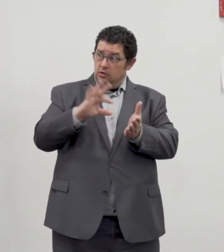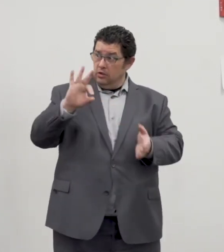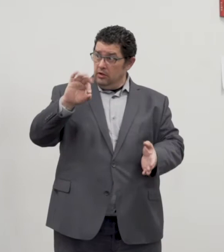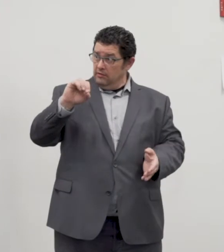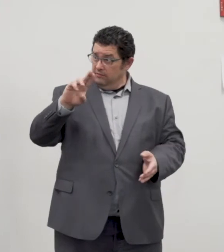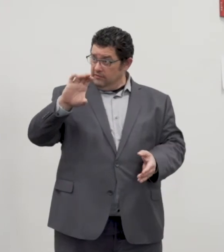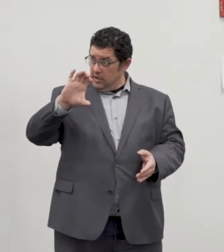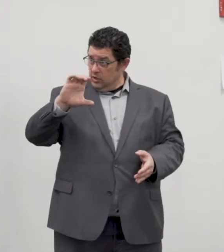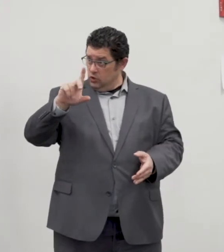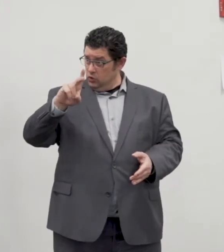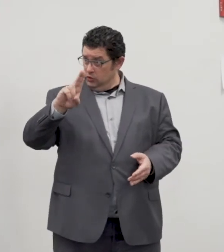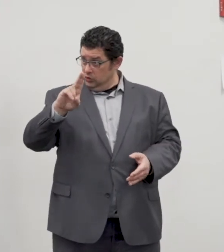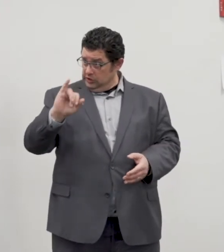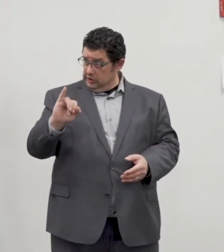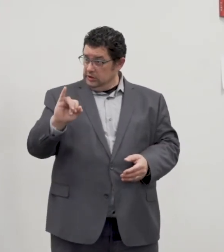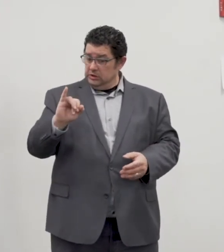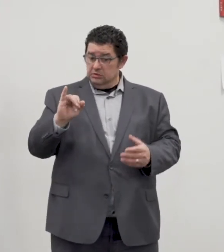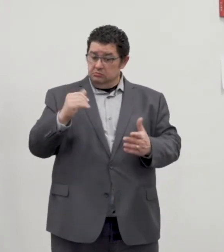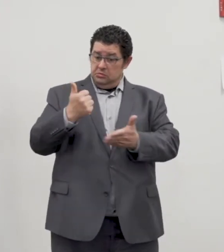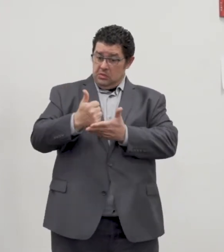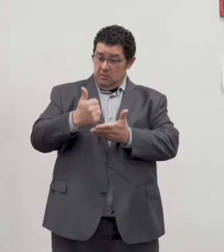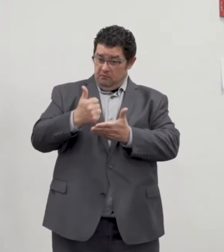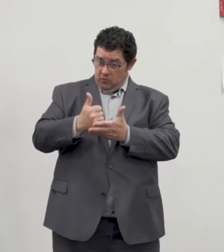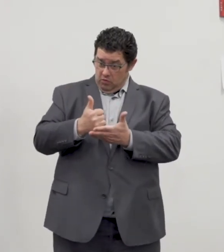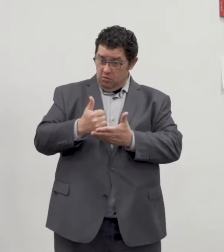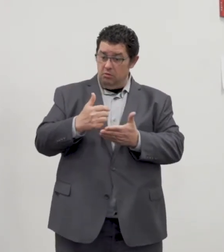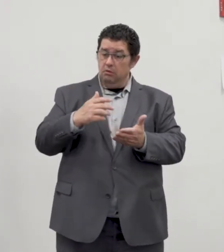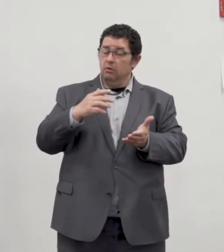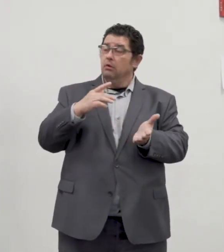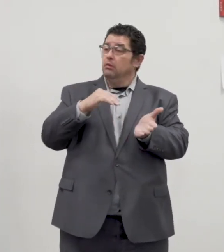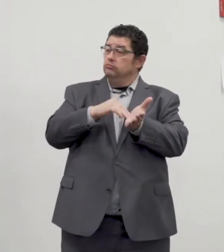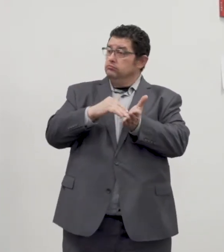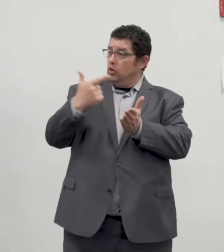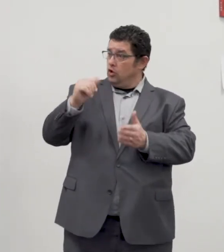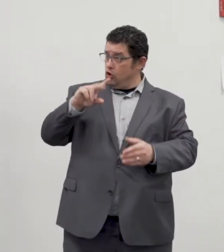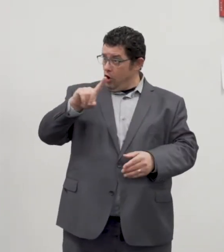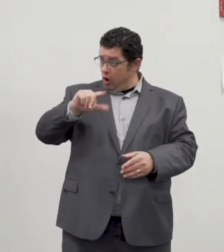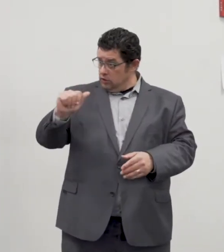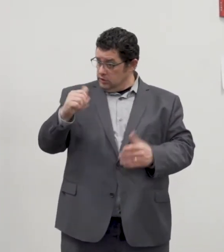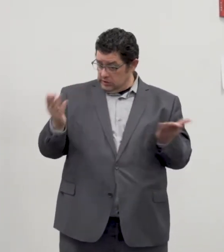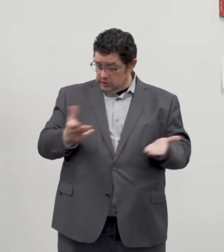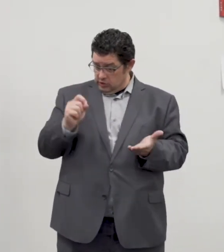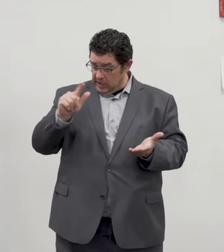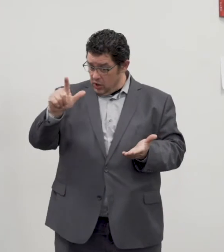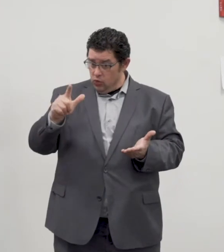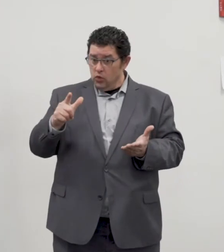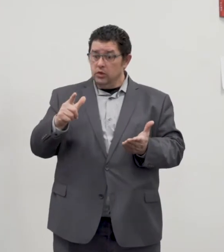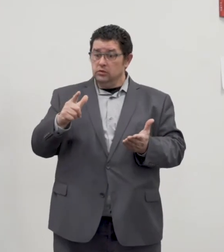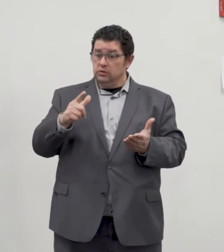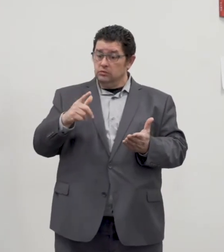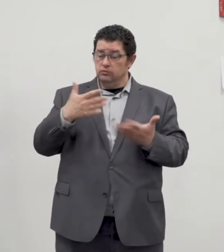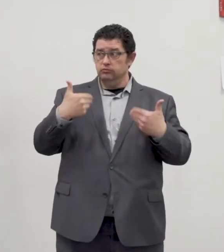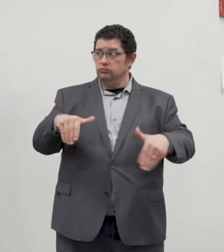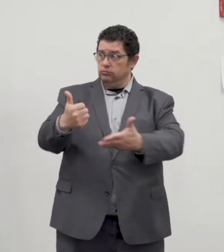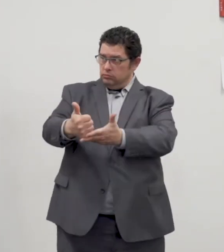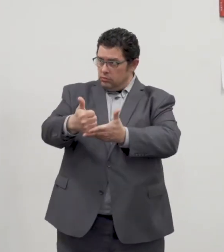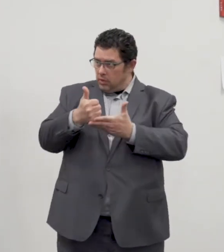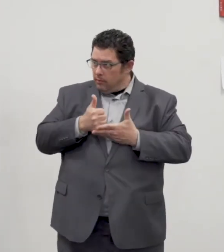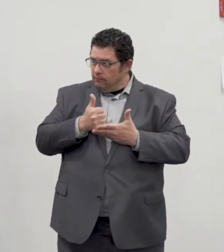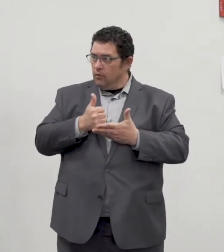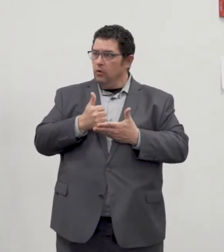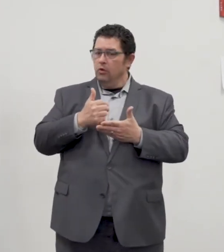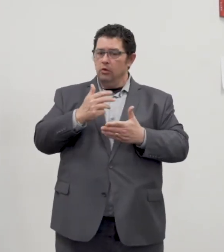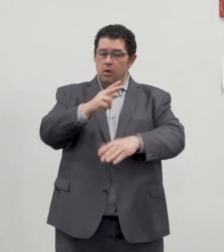I think Dr. Garza and the Metropolitan Pandemic Task Force is extraordinarily helpful. They have good resources. Our hospital